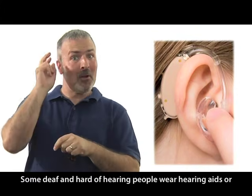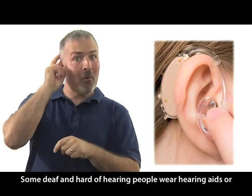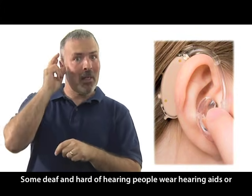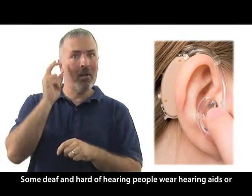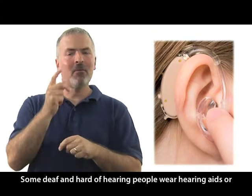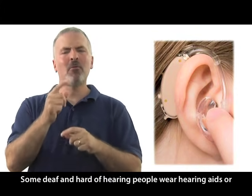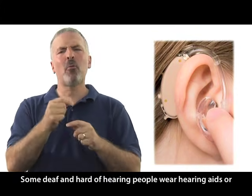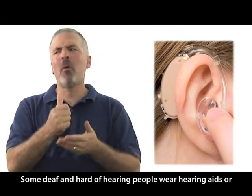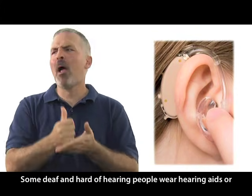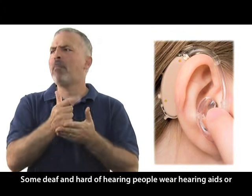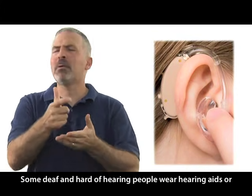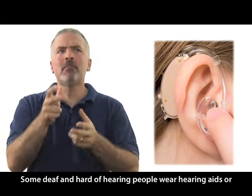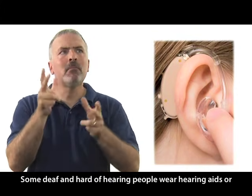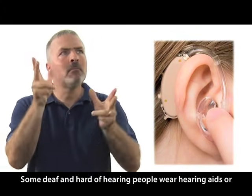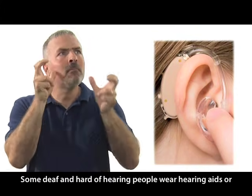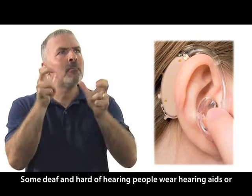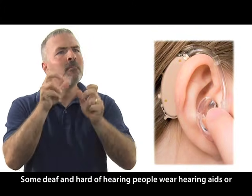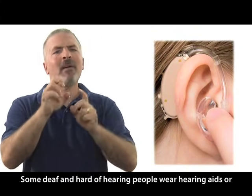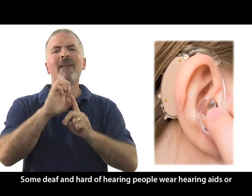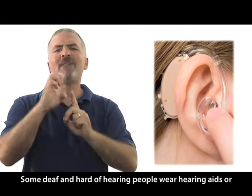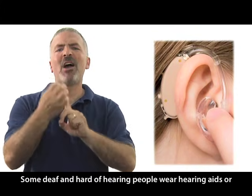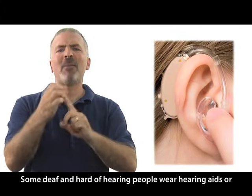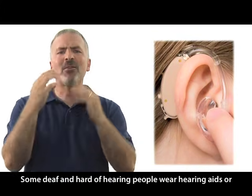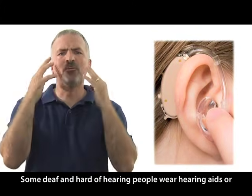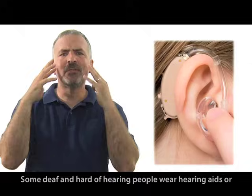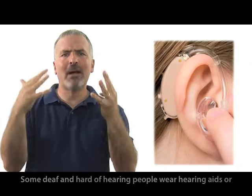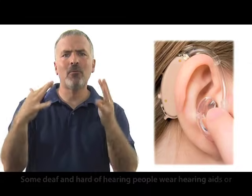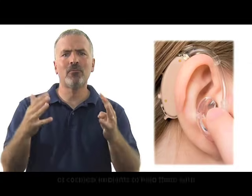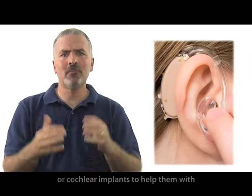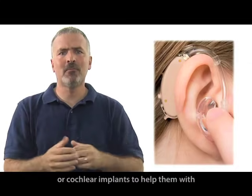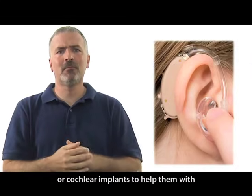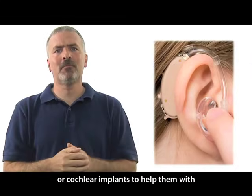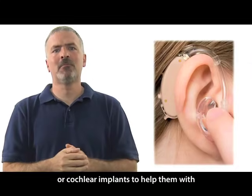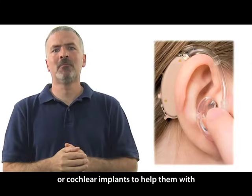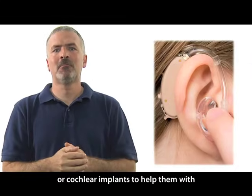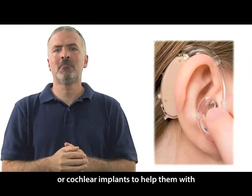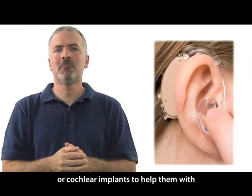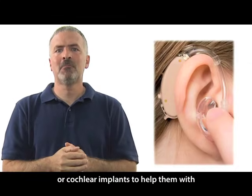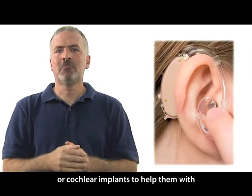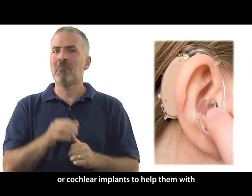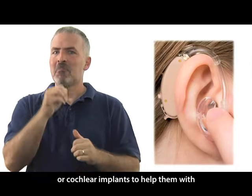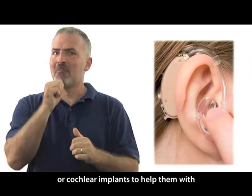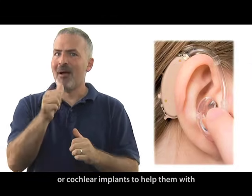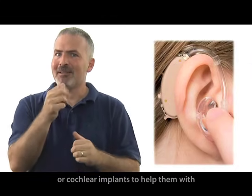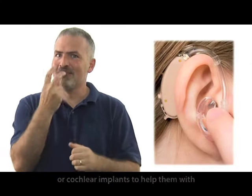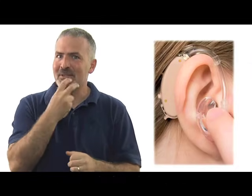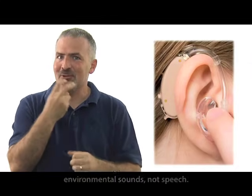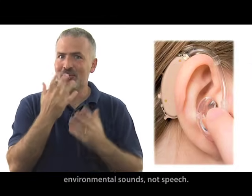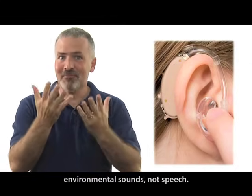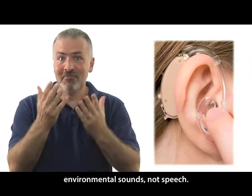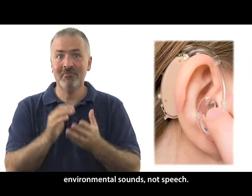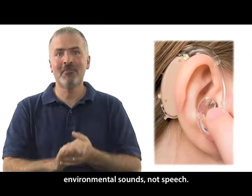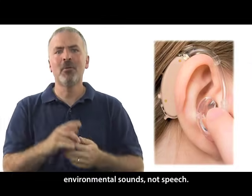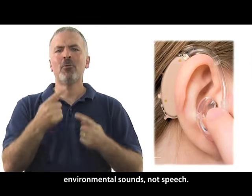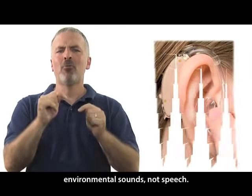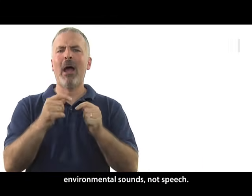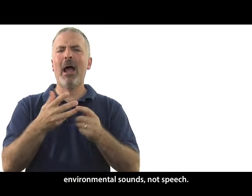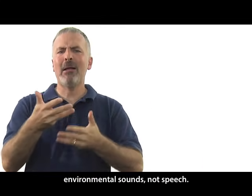Some deaf and hard of hearing people wear hearing aids or cochlear implants to help them with the environmental sounds, not